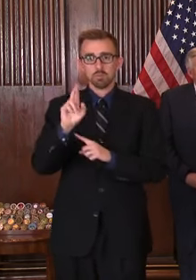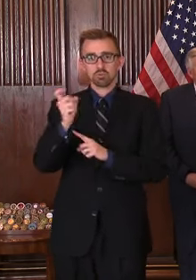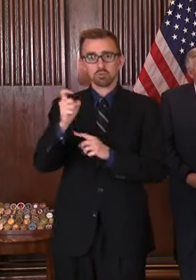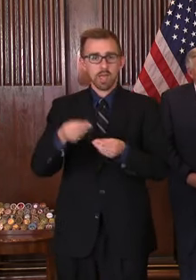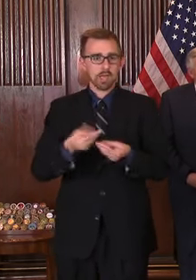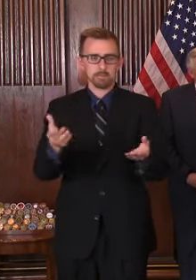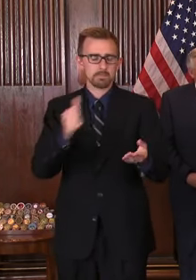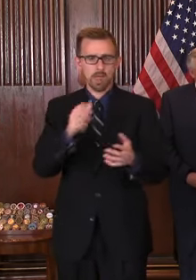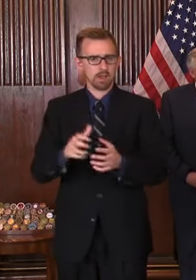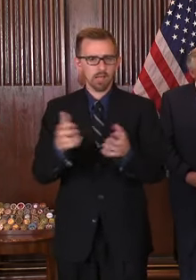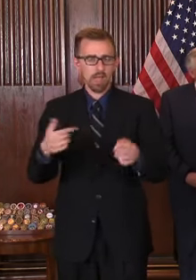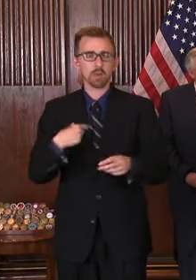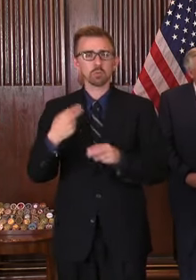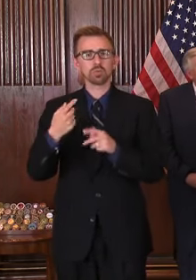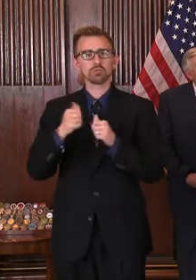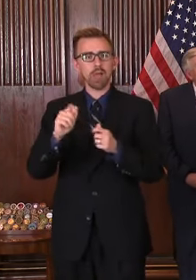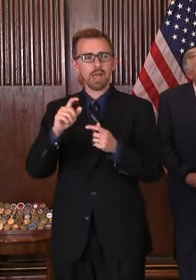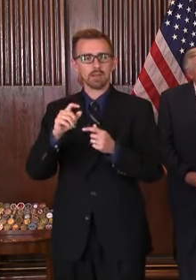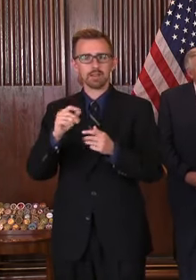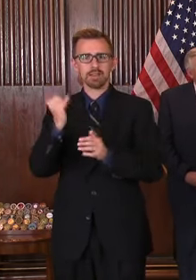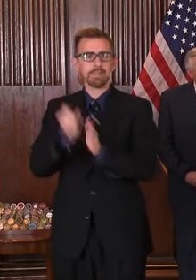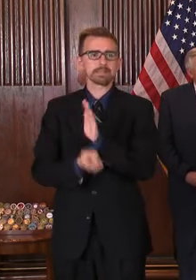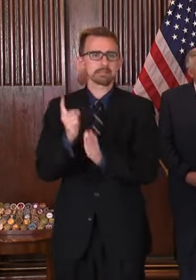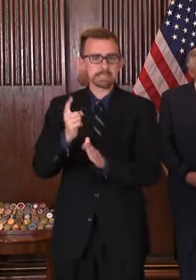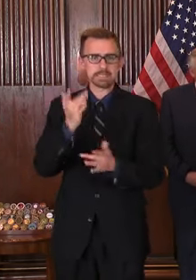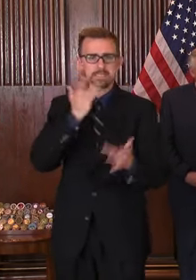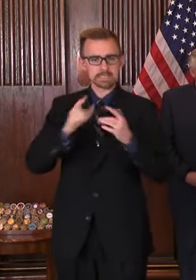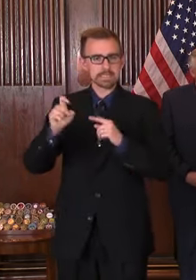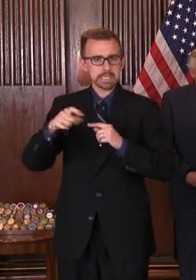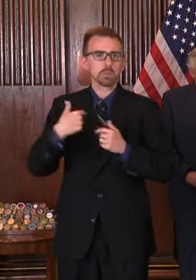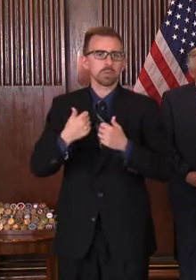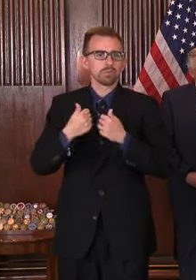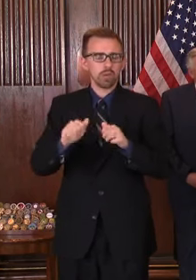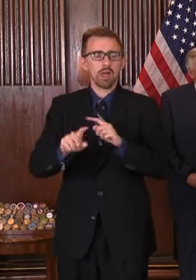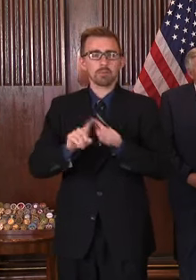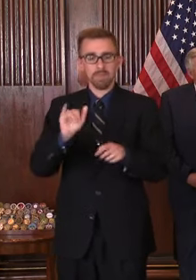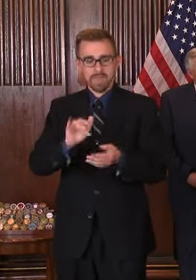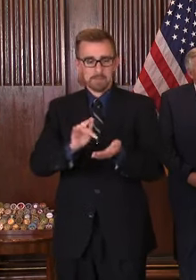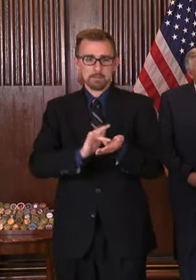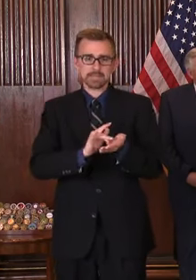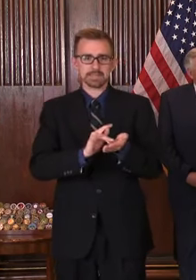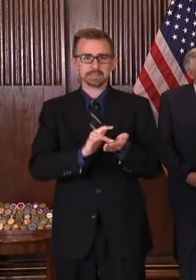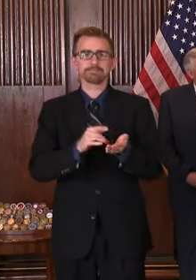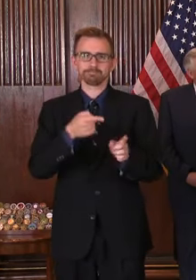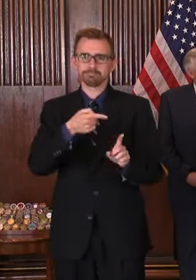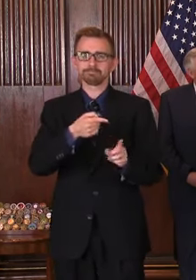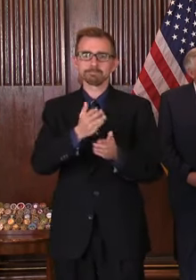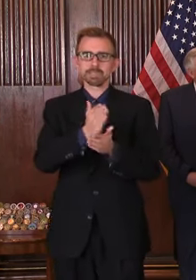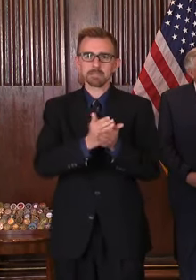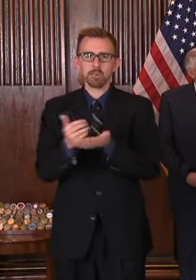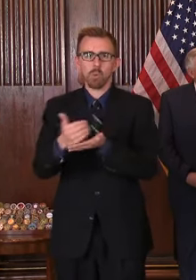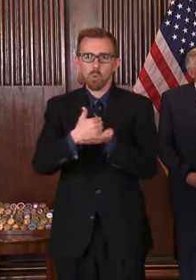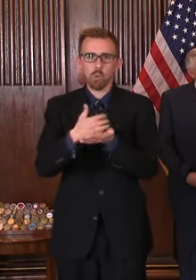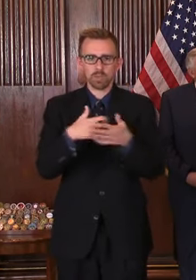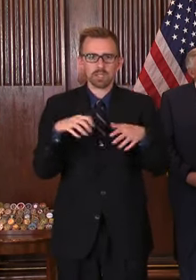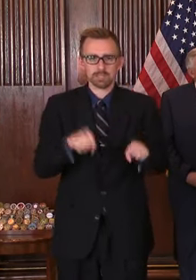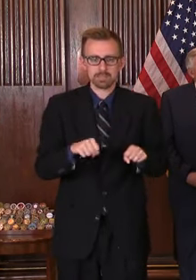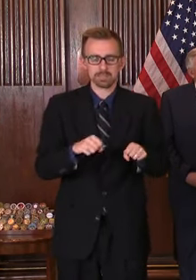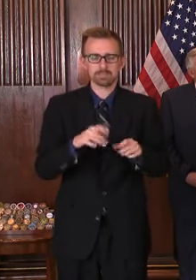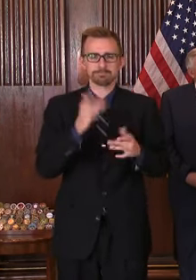whole lot of it. We've tried it in desperation. But, yes, that drug was the victim of some hoarding.